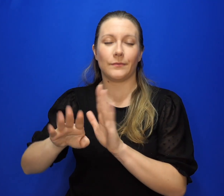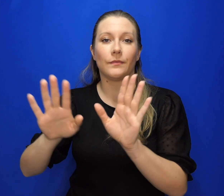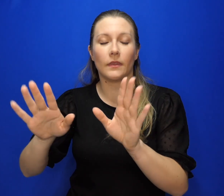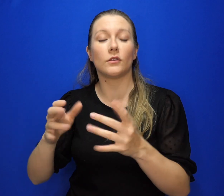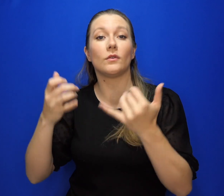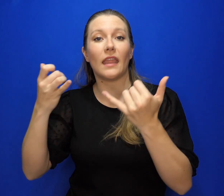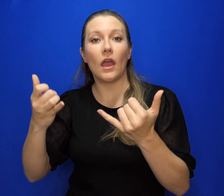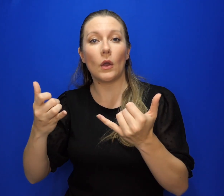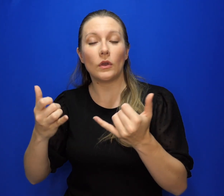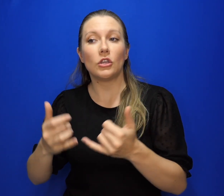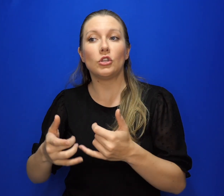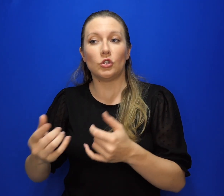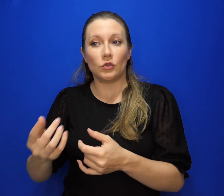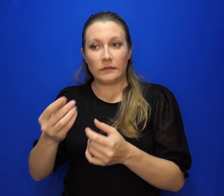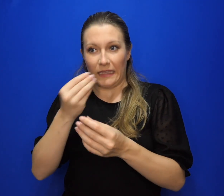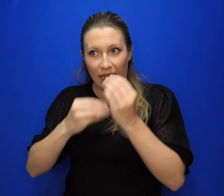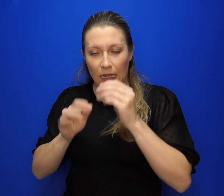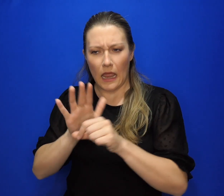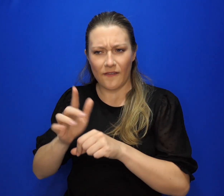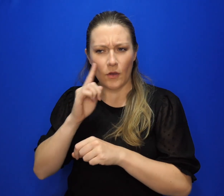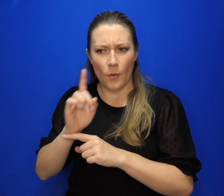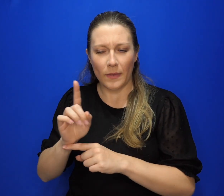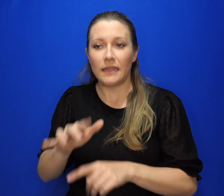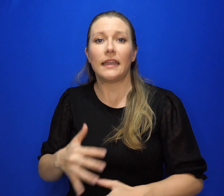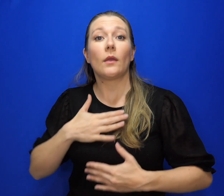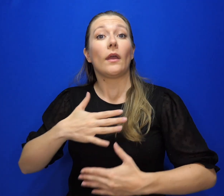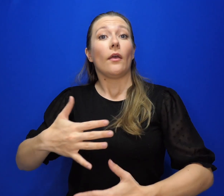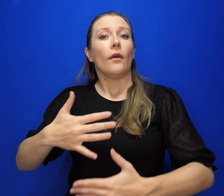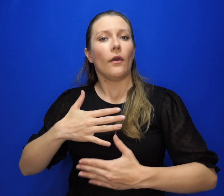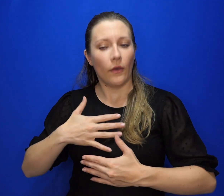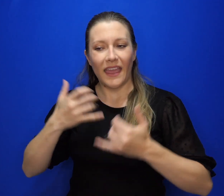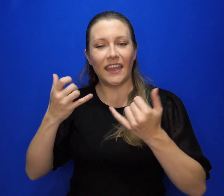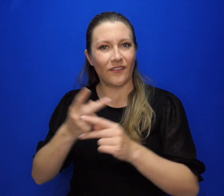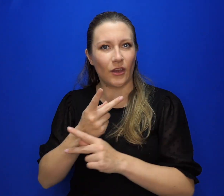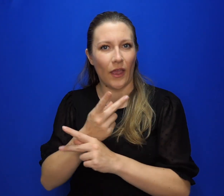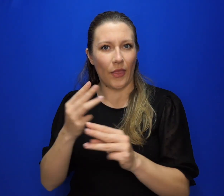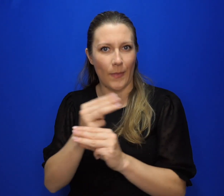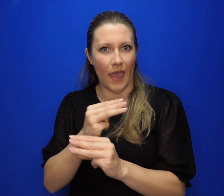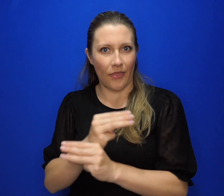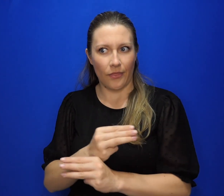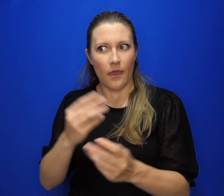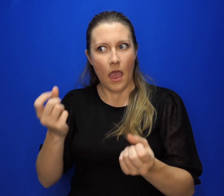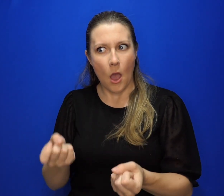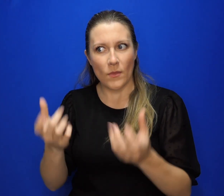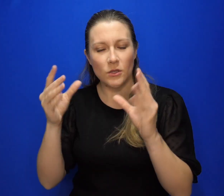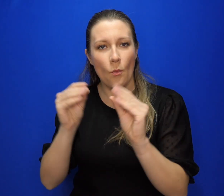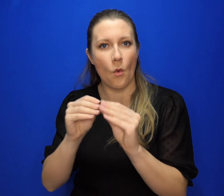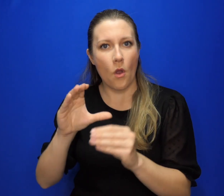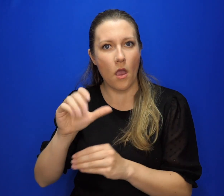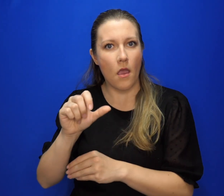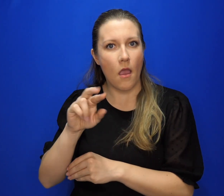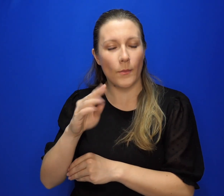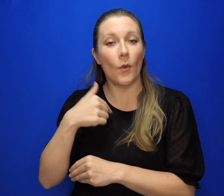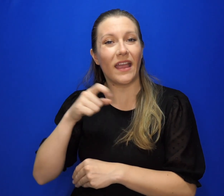right? And now do the math. How many more carbs do I have to cover here? But we're not going to do that